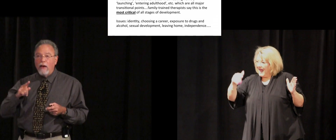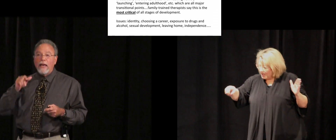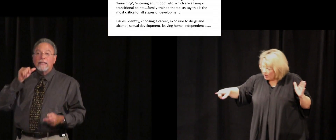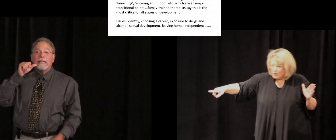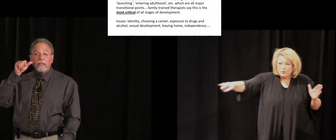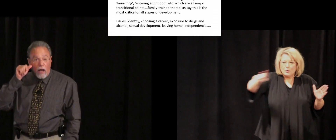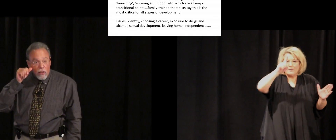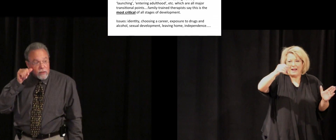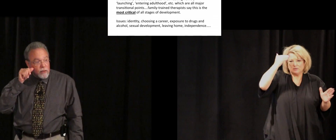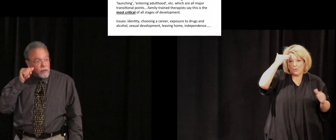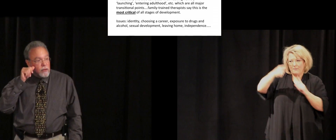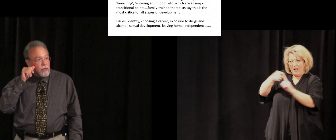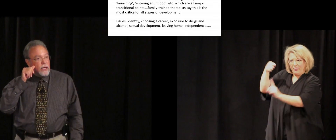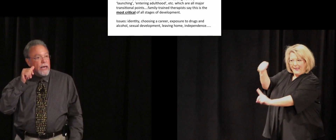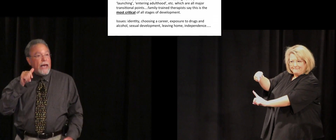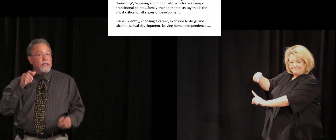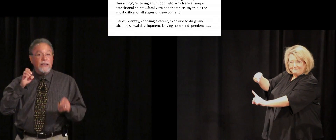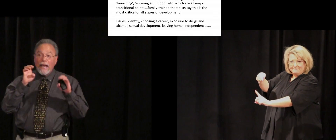Okay.